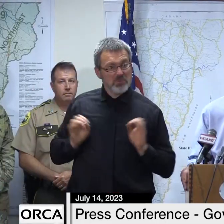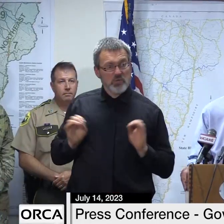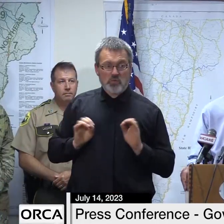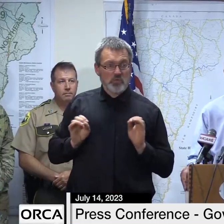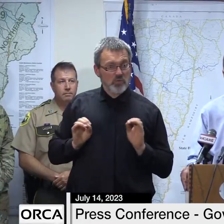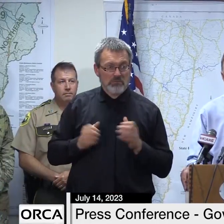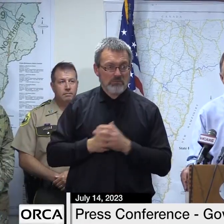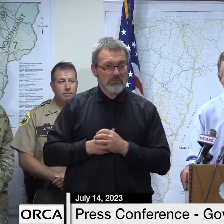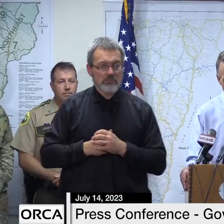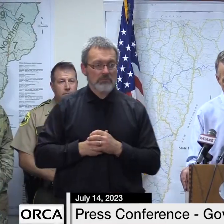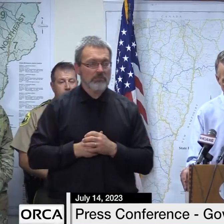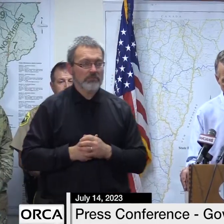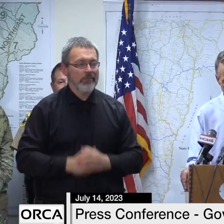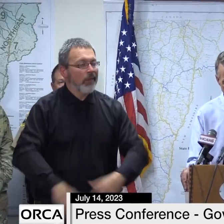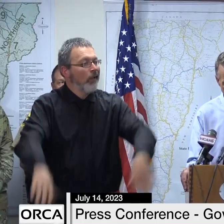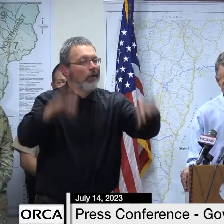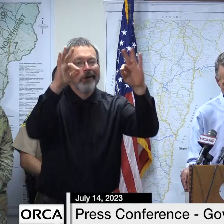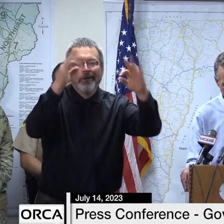All right. Thank you all very much.